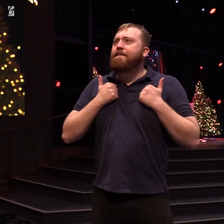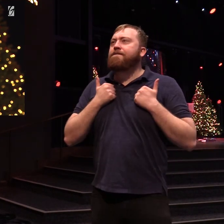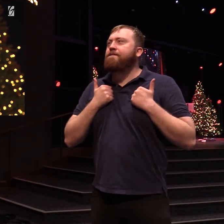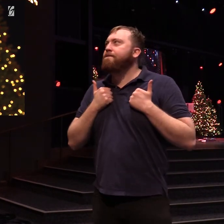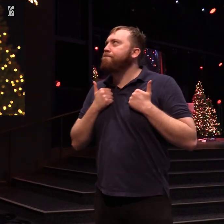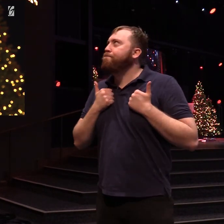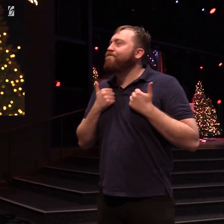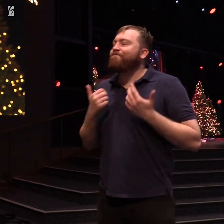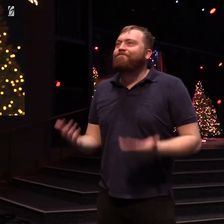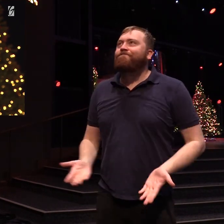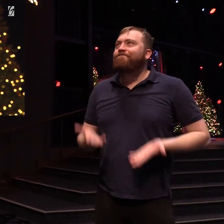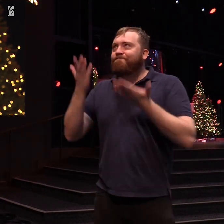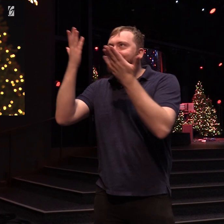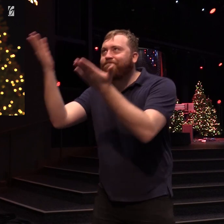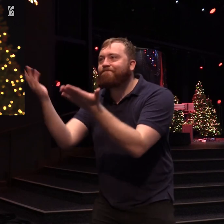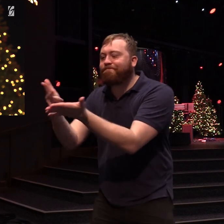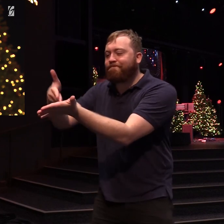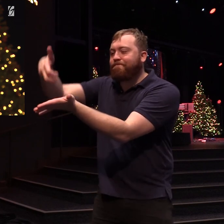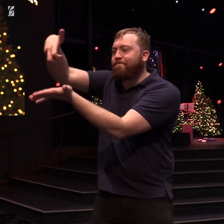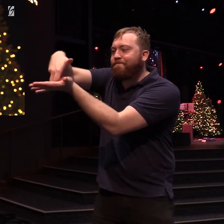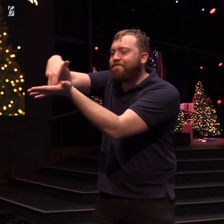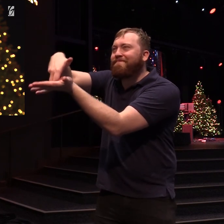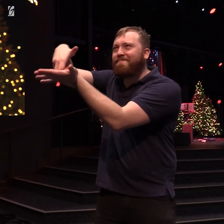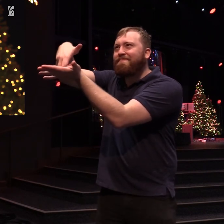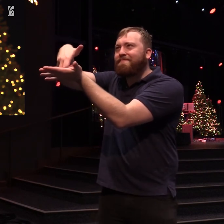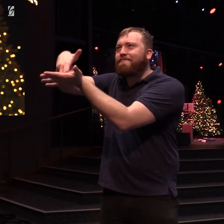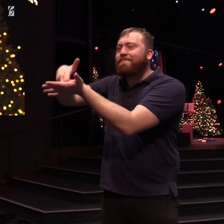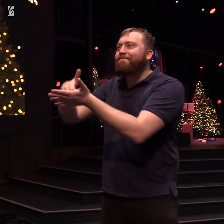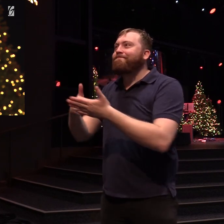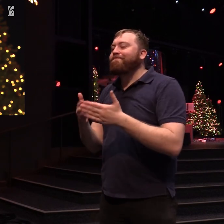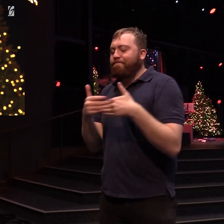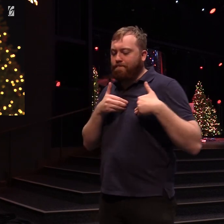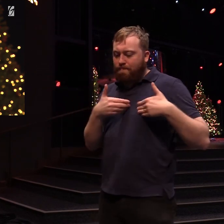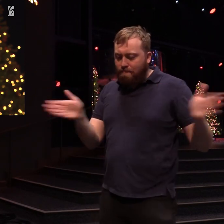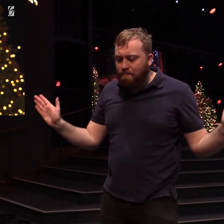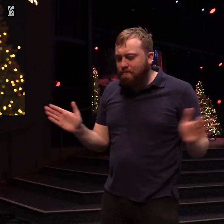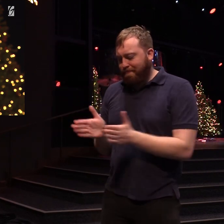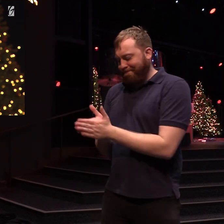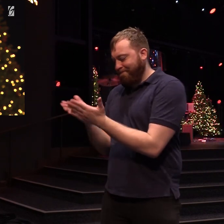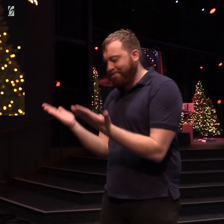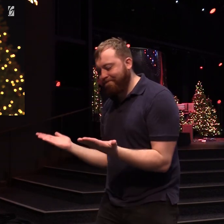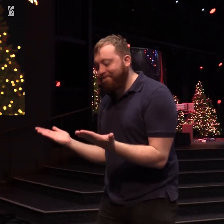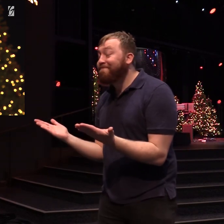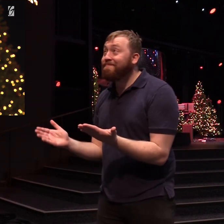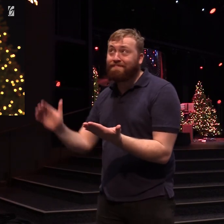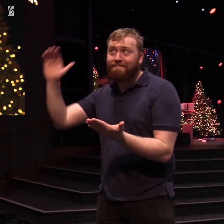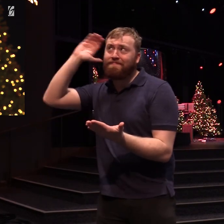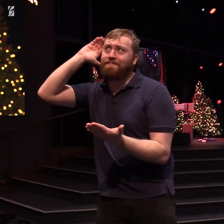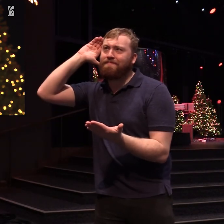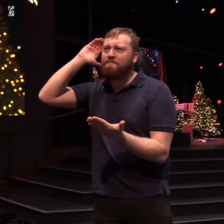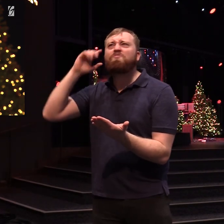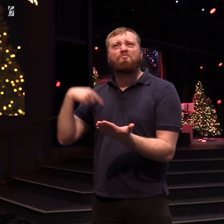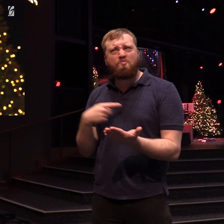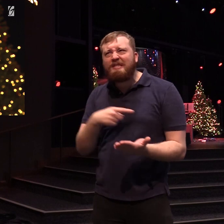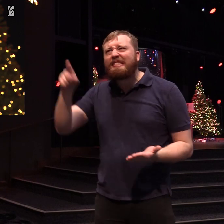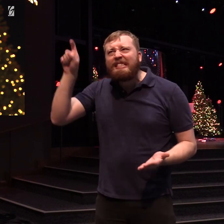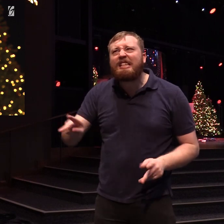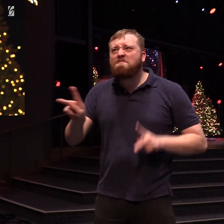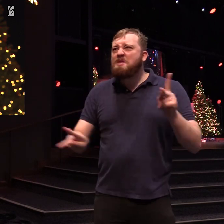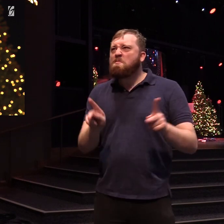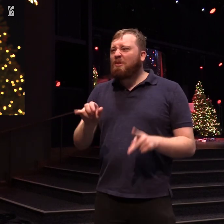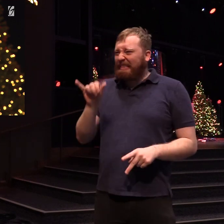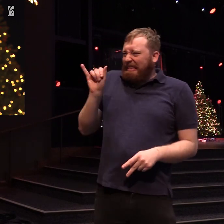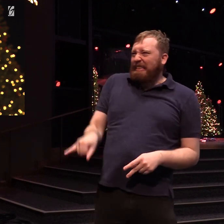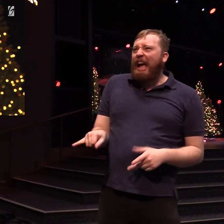hearts soft, Bible open, and ears listening. We need people. We